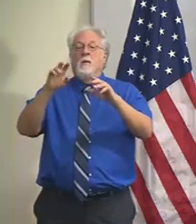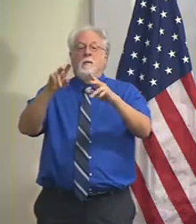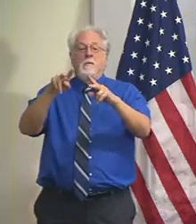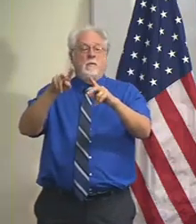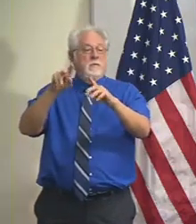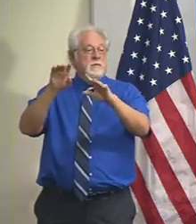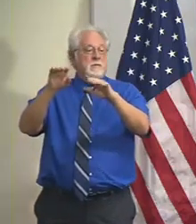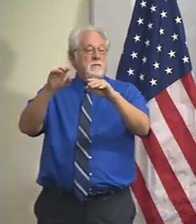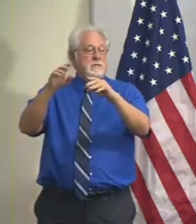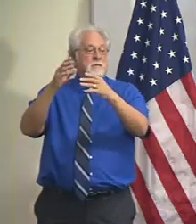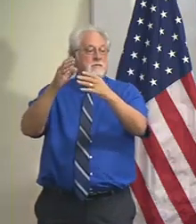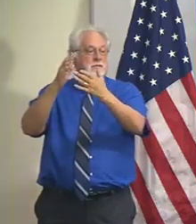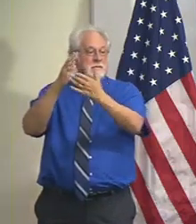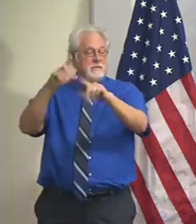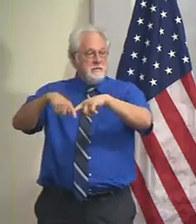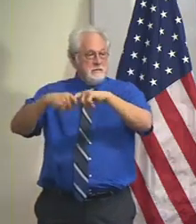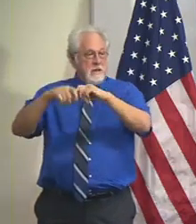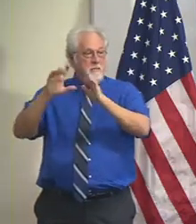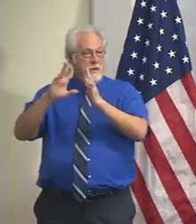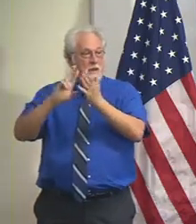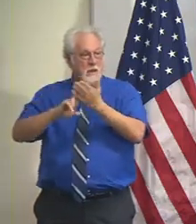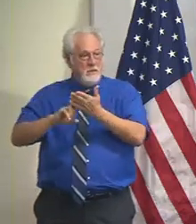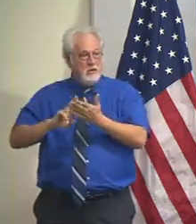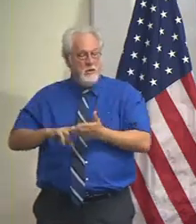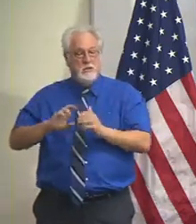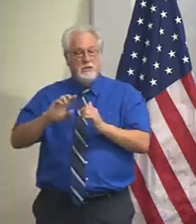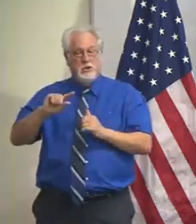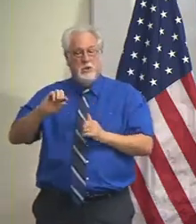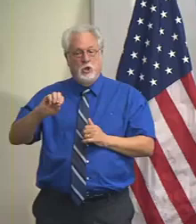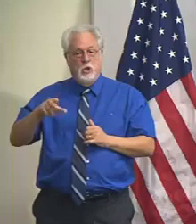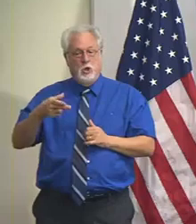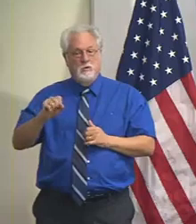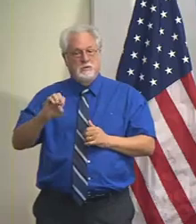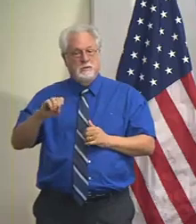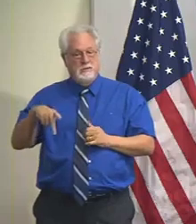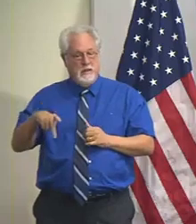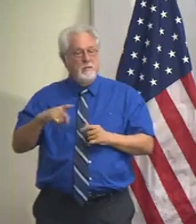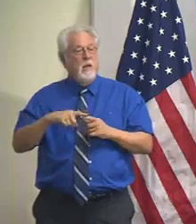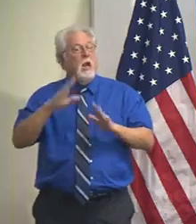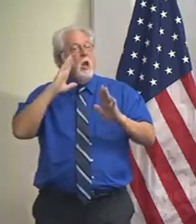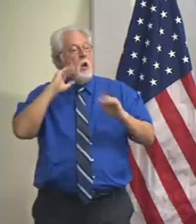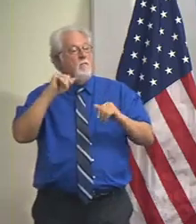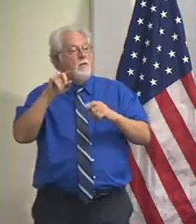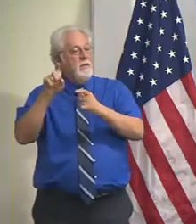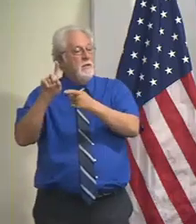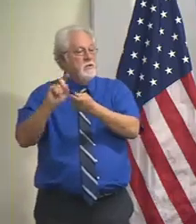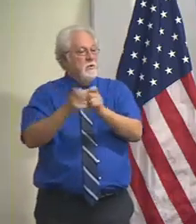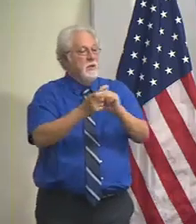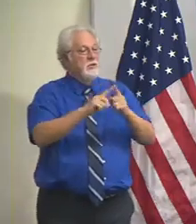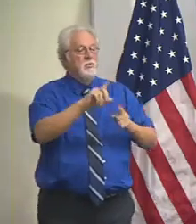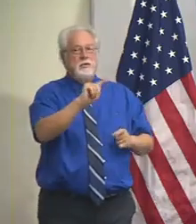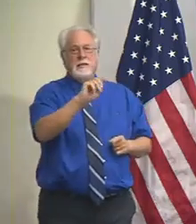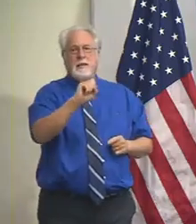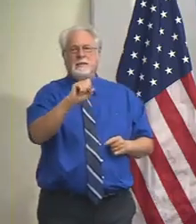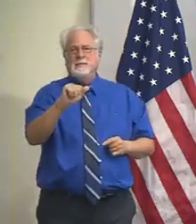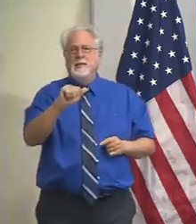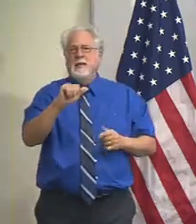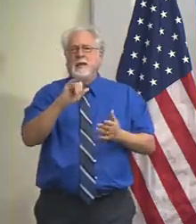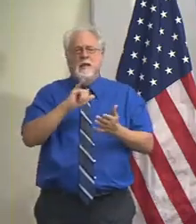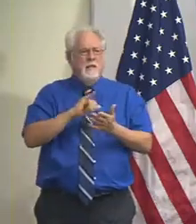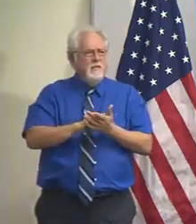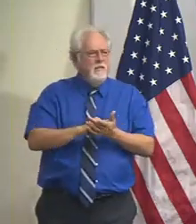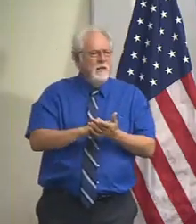being entered into between the state, GOSEP, and these hotels, and hopefully transition to TSA, which is a voucher